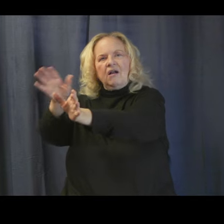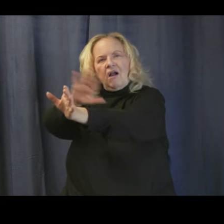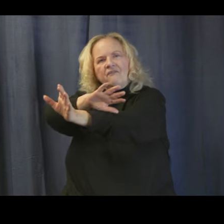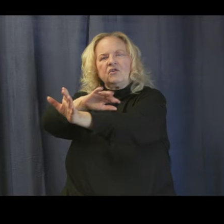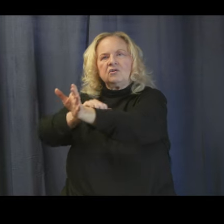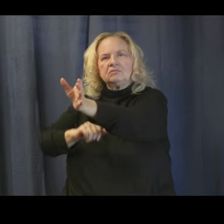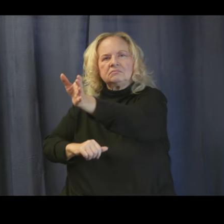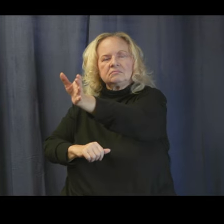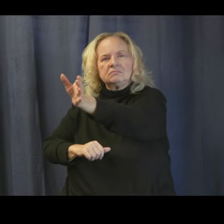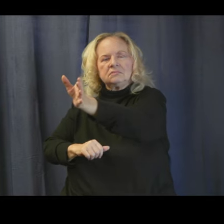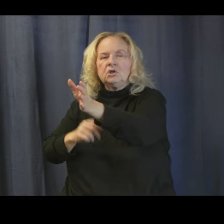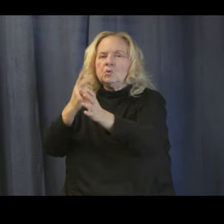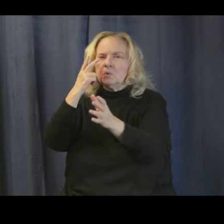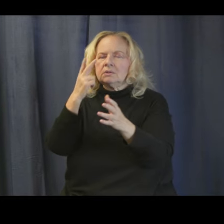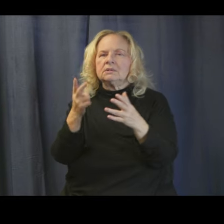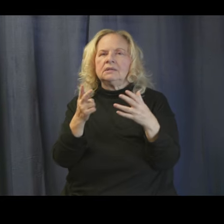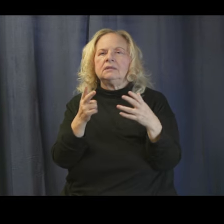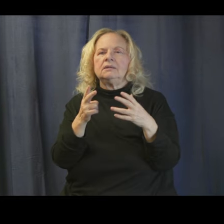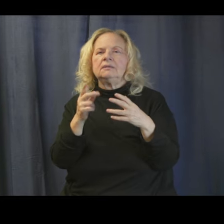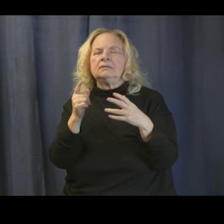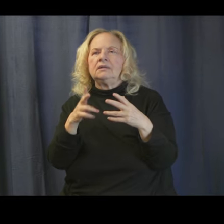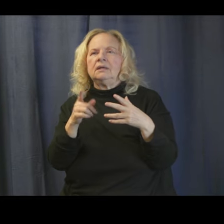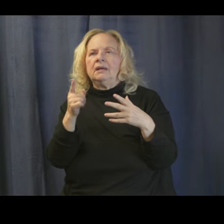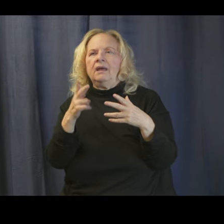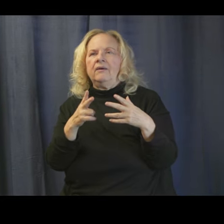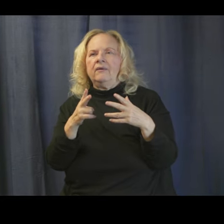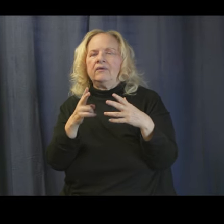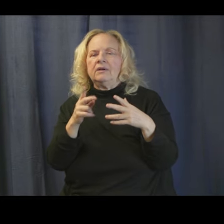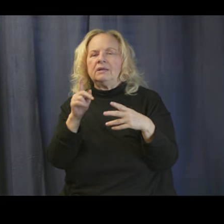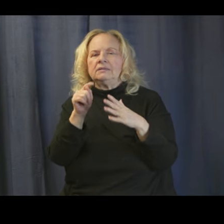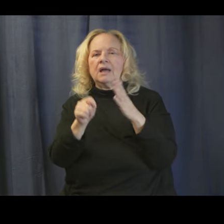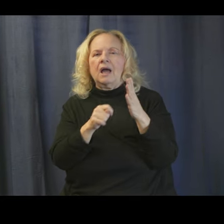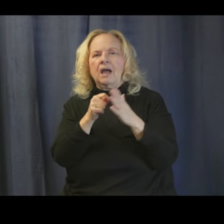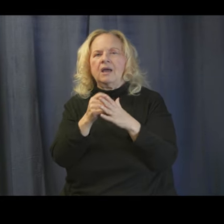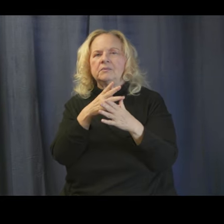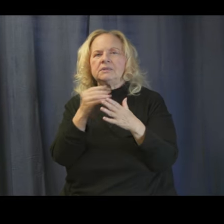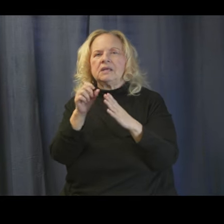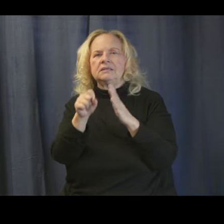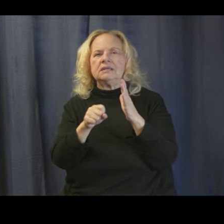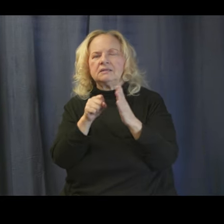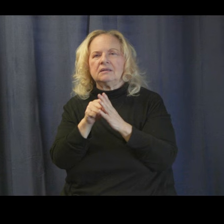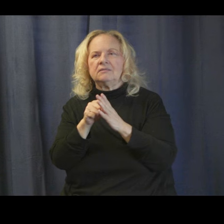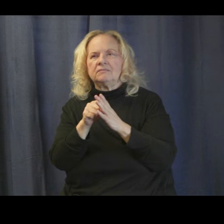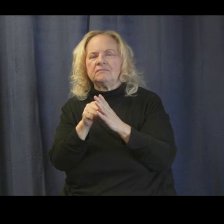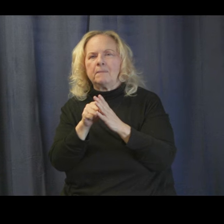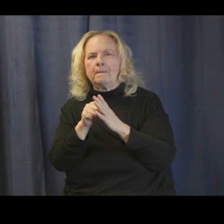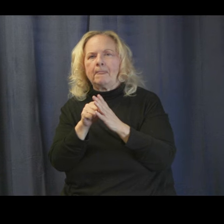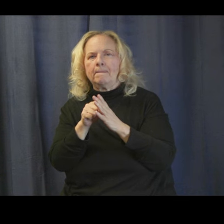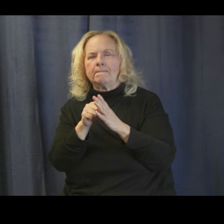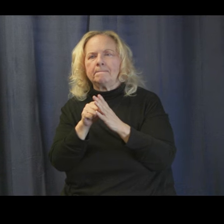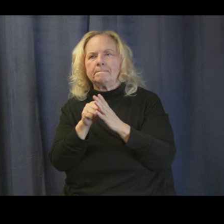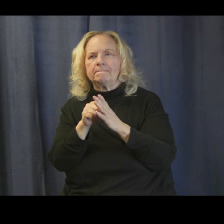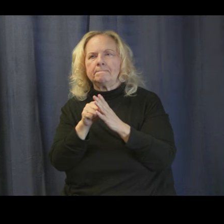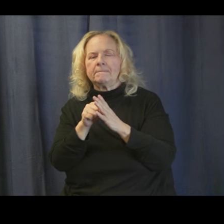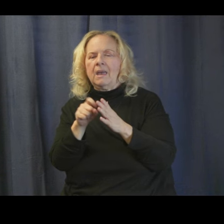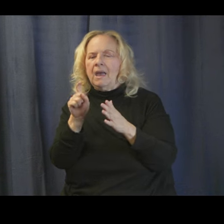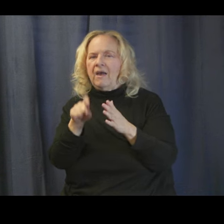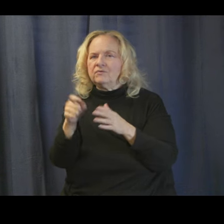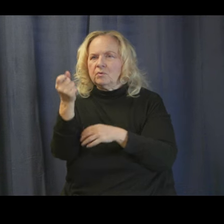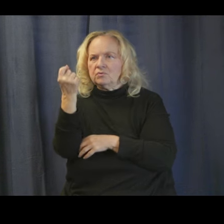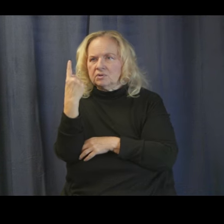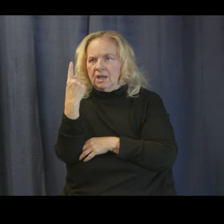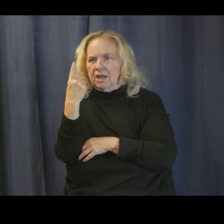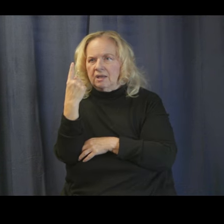And you're really going to see that. The second half is going to be amazing as we talk about times and seasons. But we have